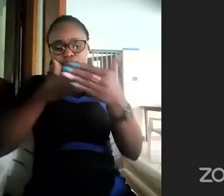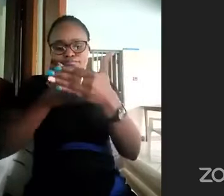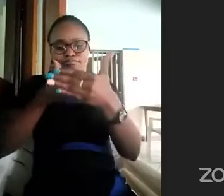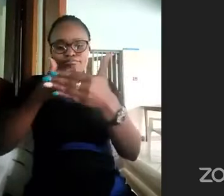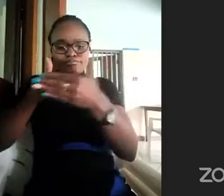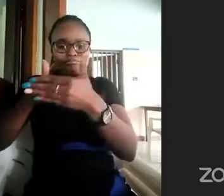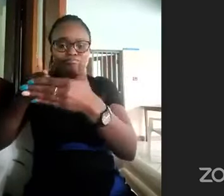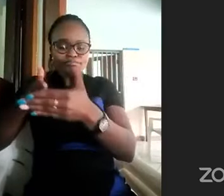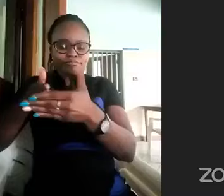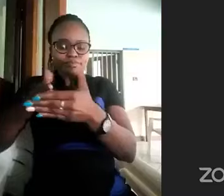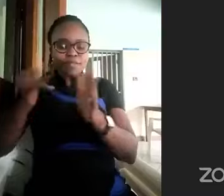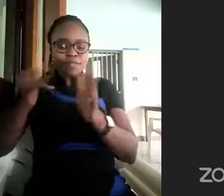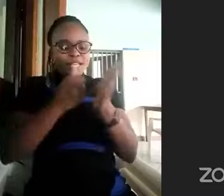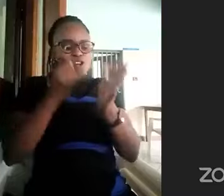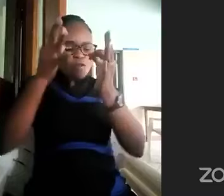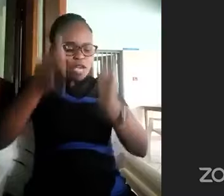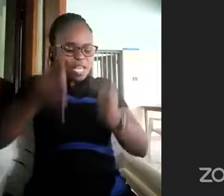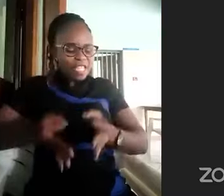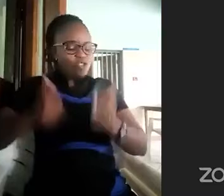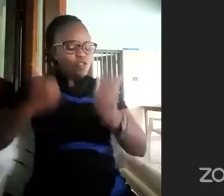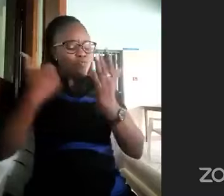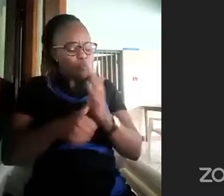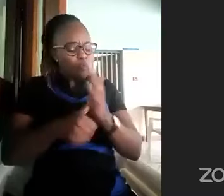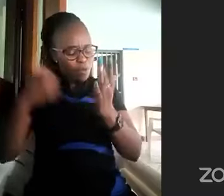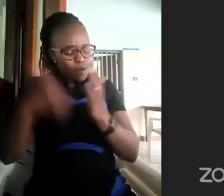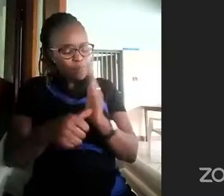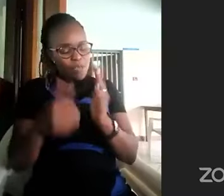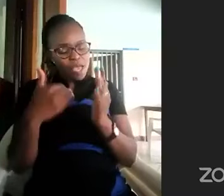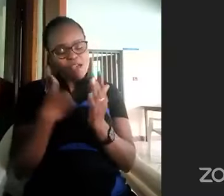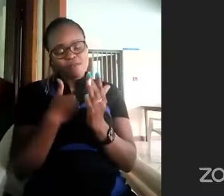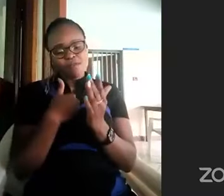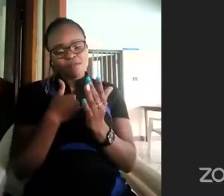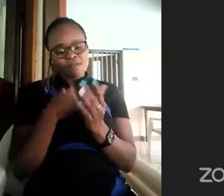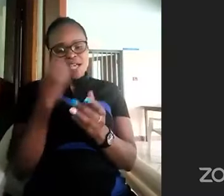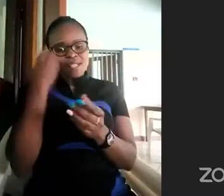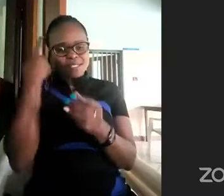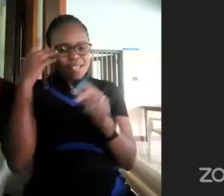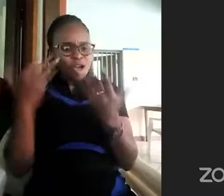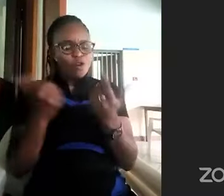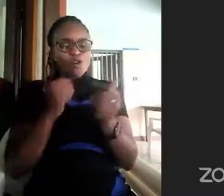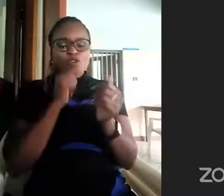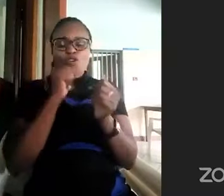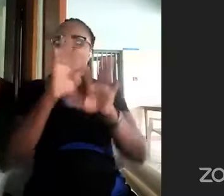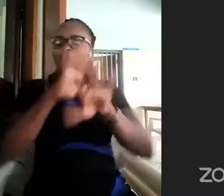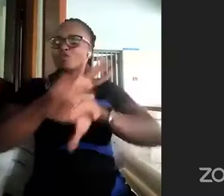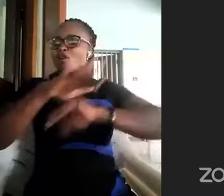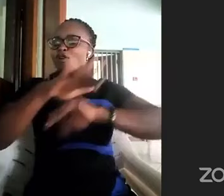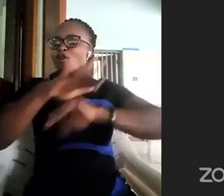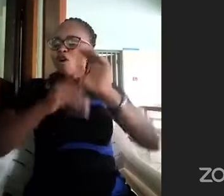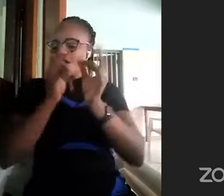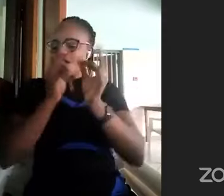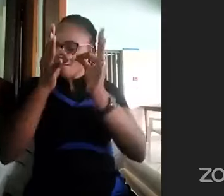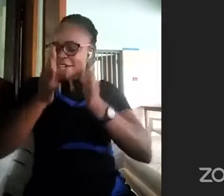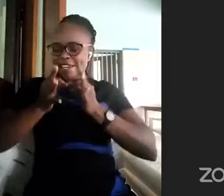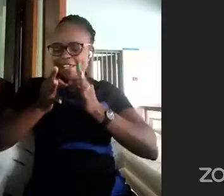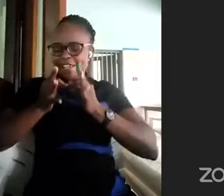and financially capable. So if we have so many issues of corruption, realize that many a times persons with disabilities are left